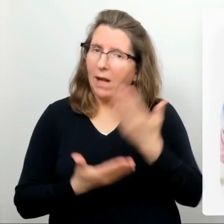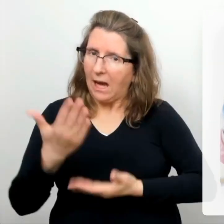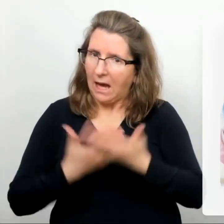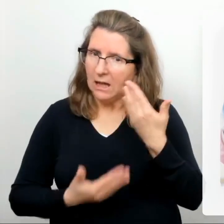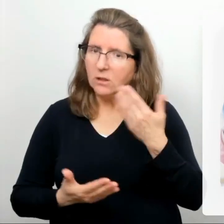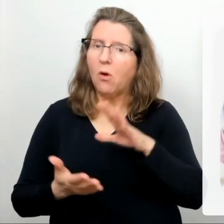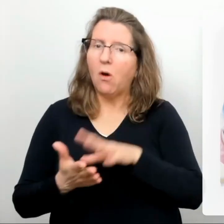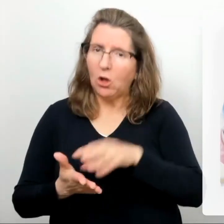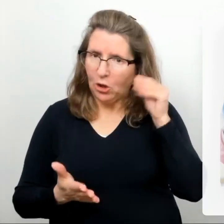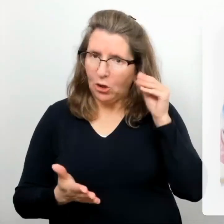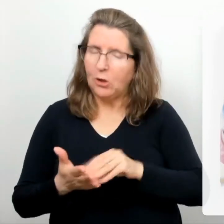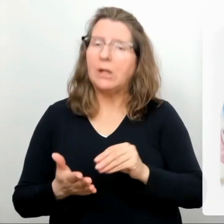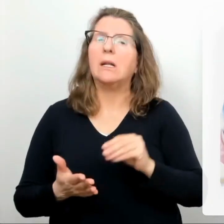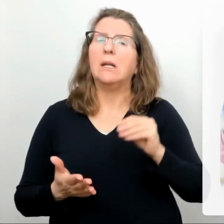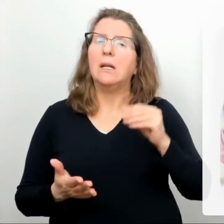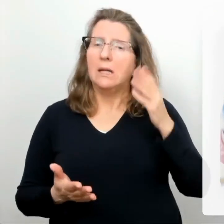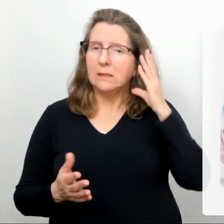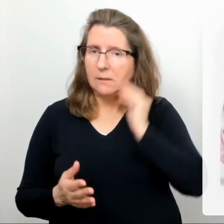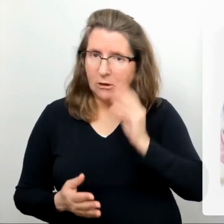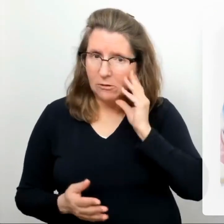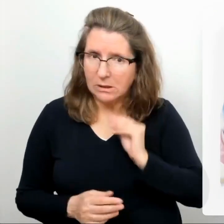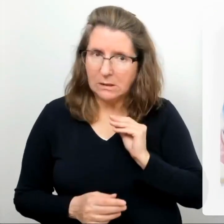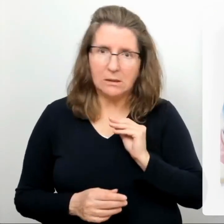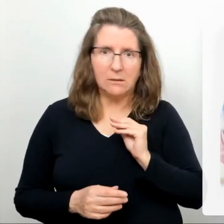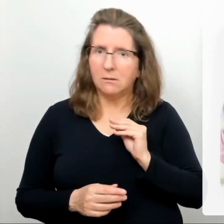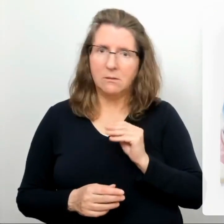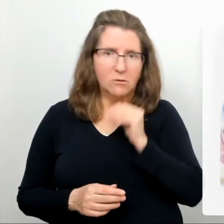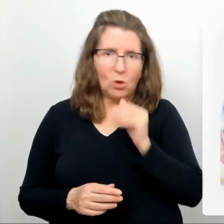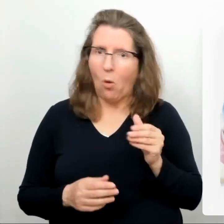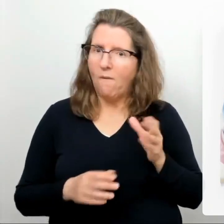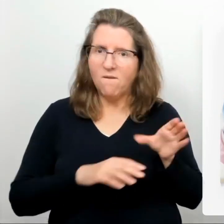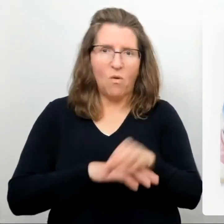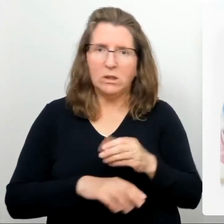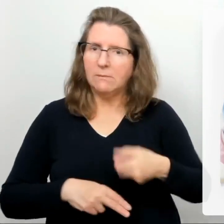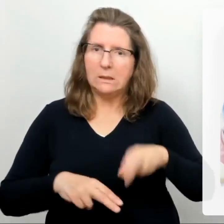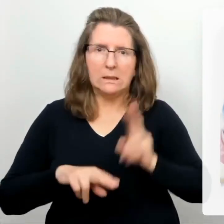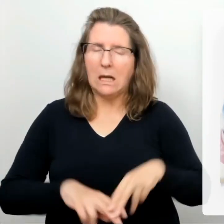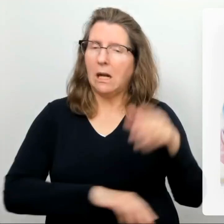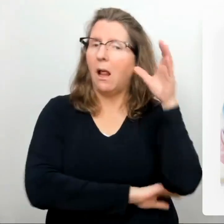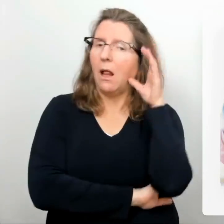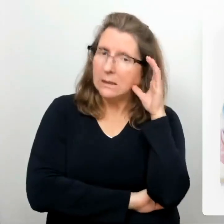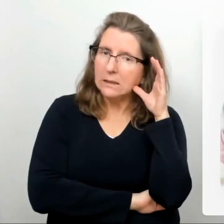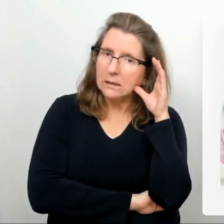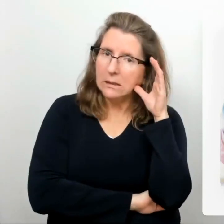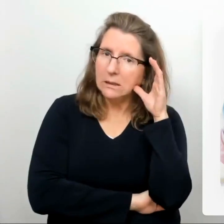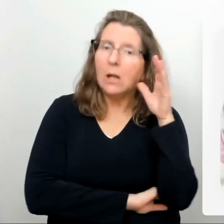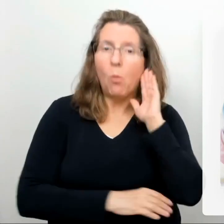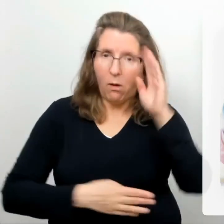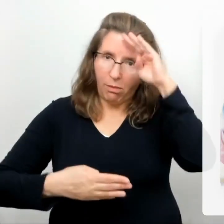We know Aiden learns best through hands-on activities and experiences. Sitting at his desk listening to the teacher will put